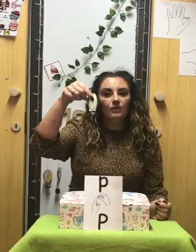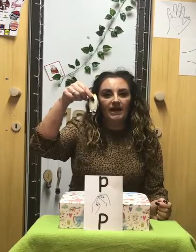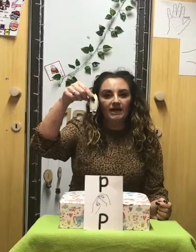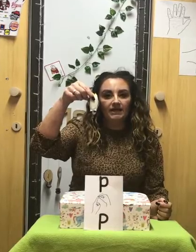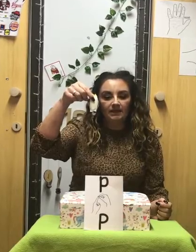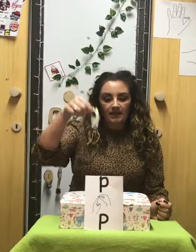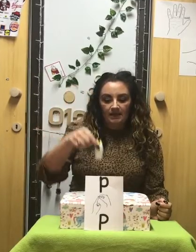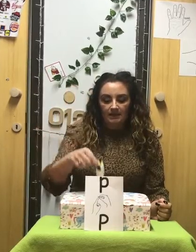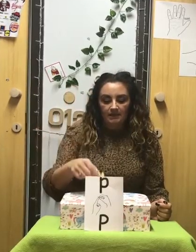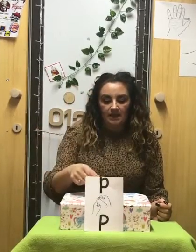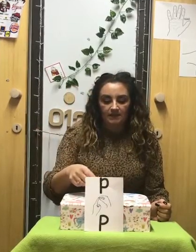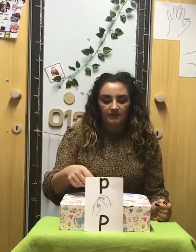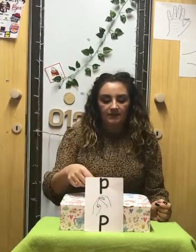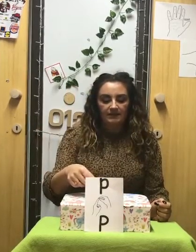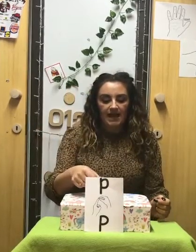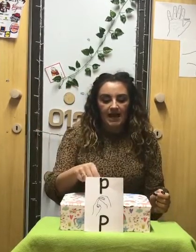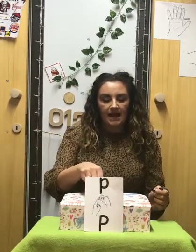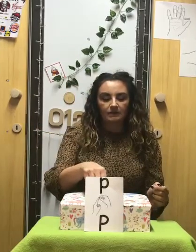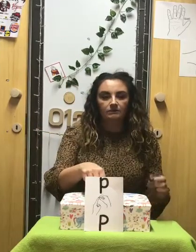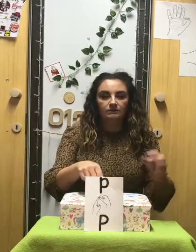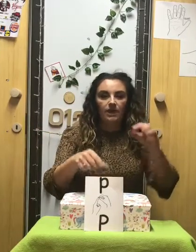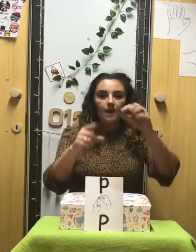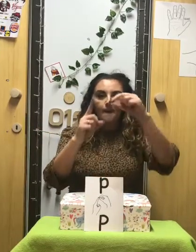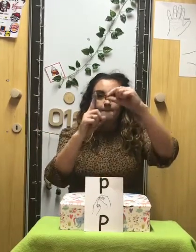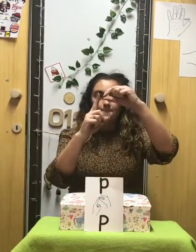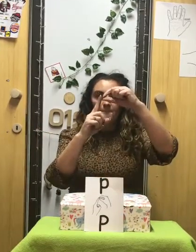penguin? That starts with the sound P.